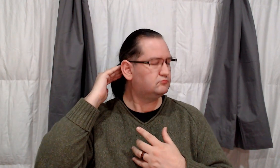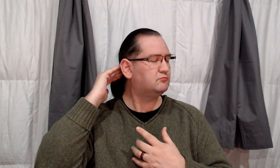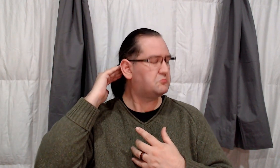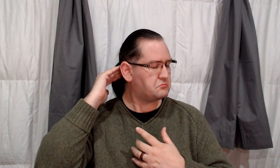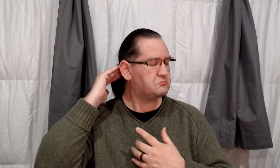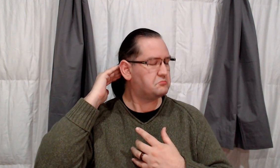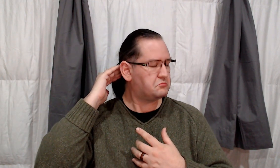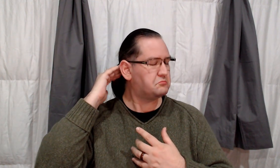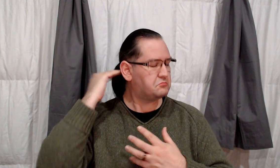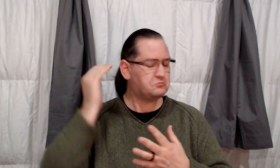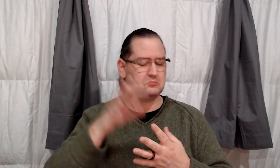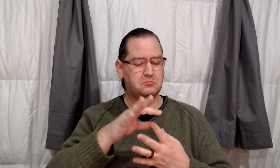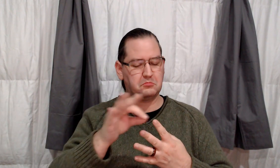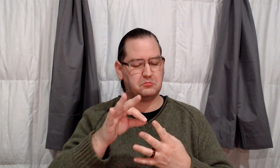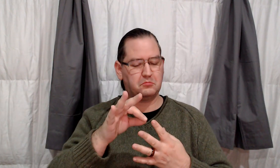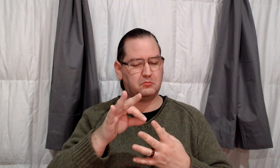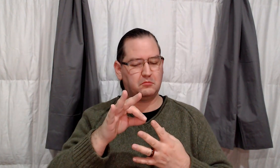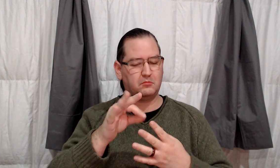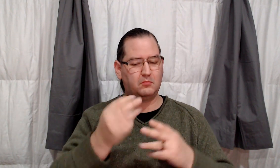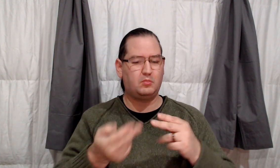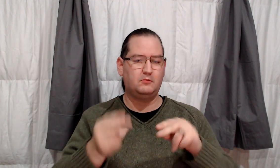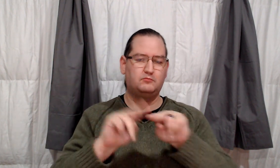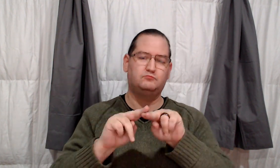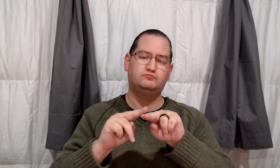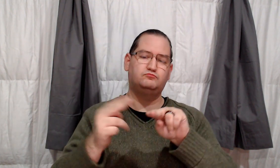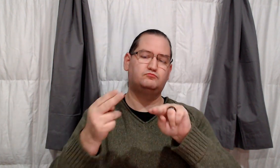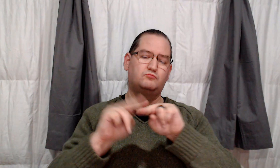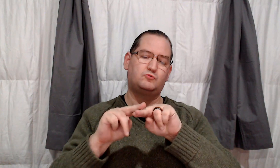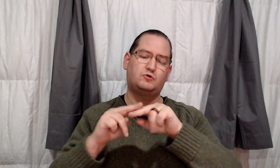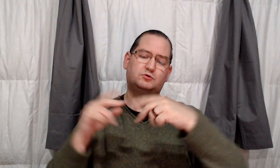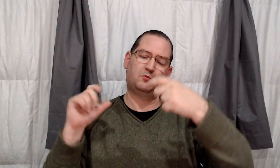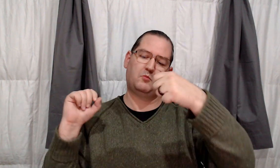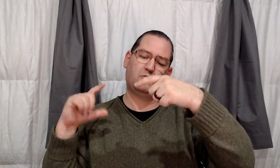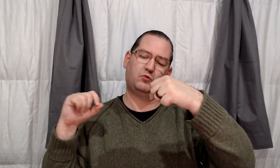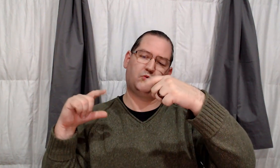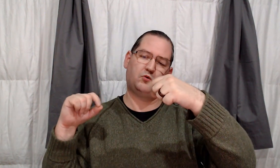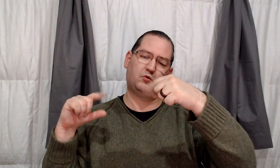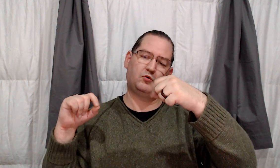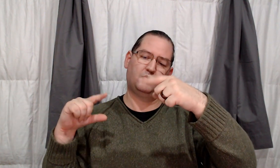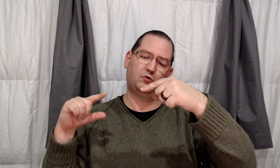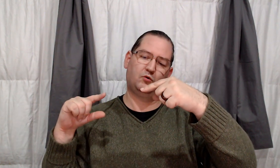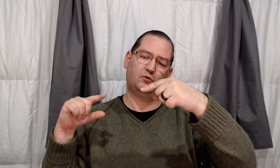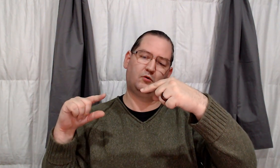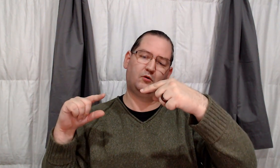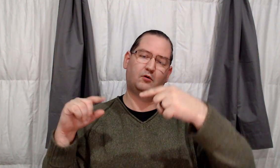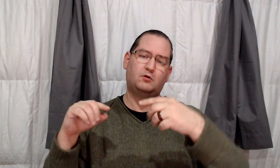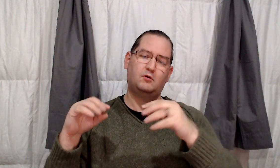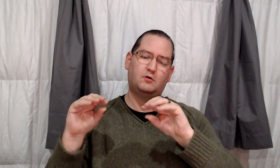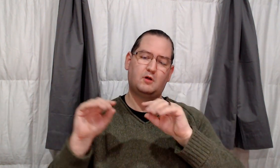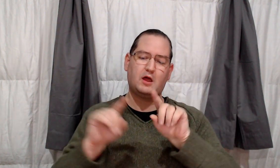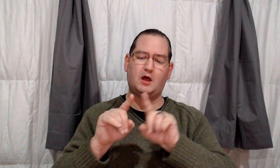signals. And as that movement begins, the mind automatically